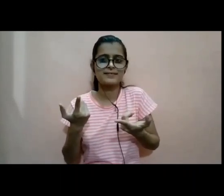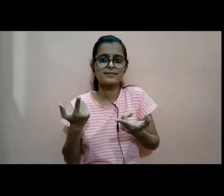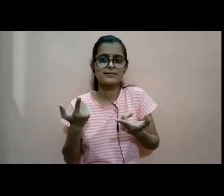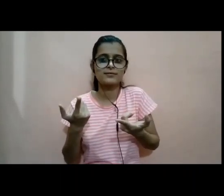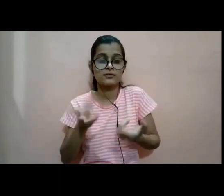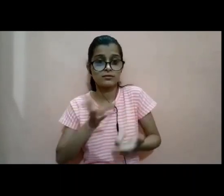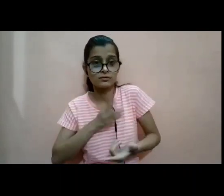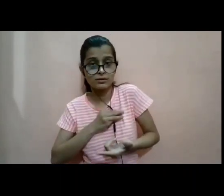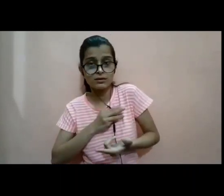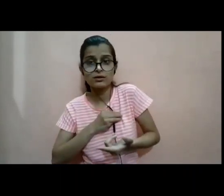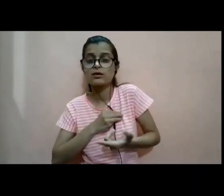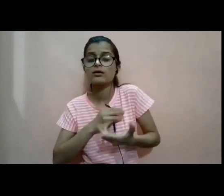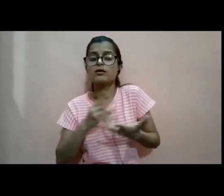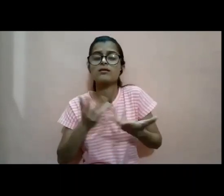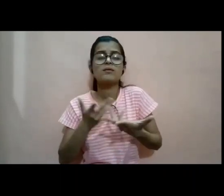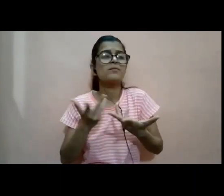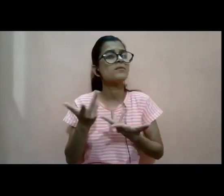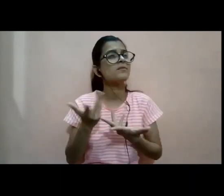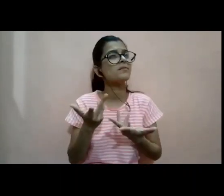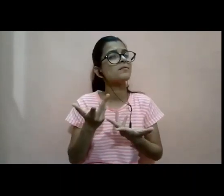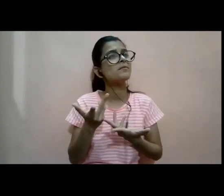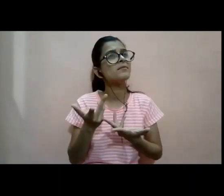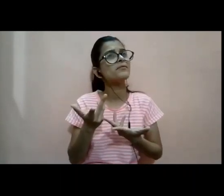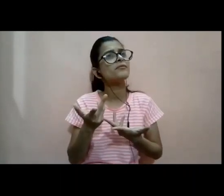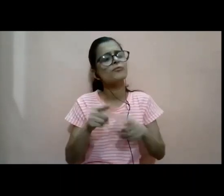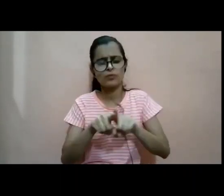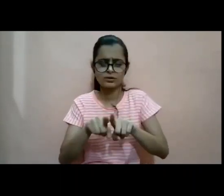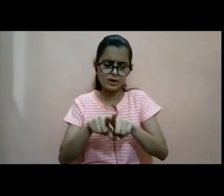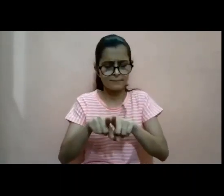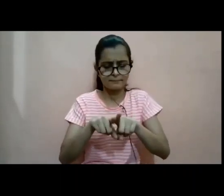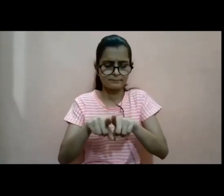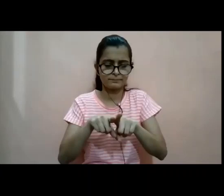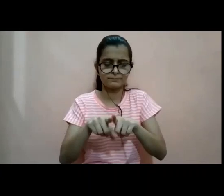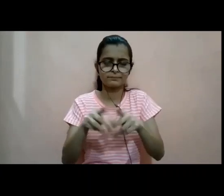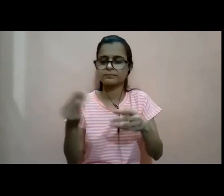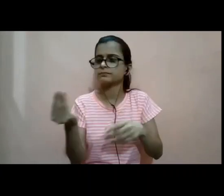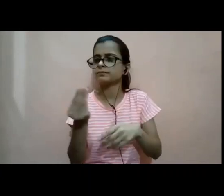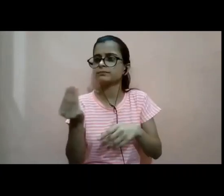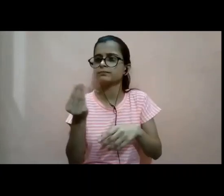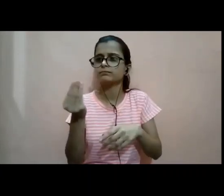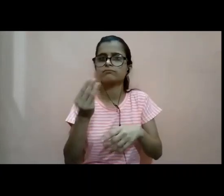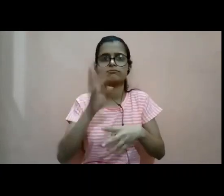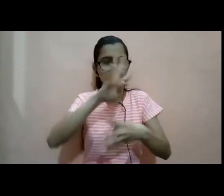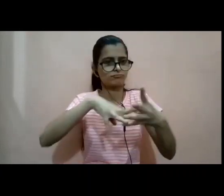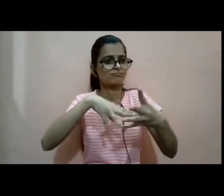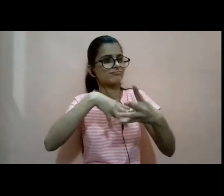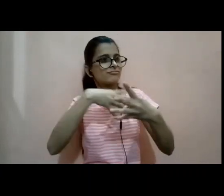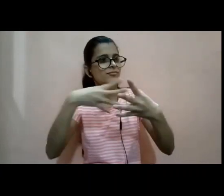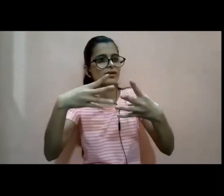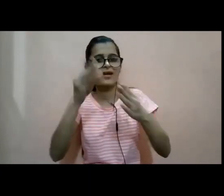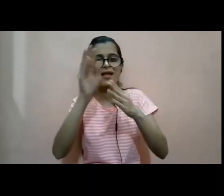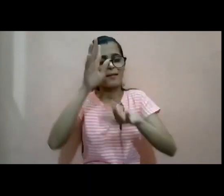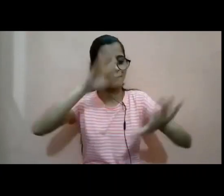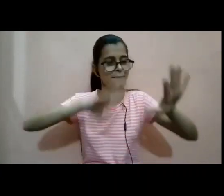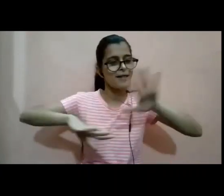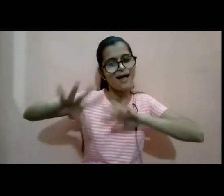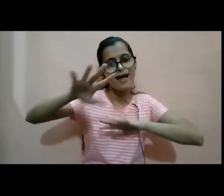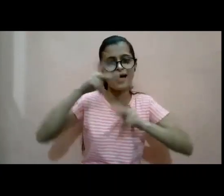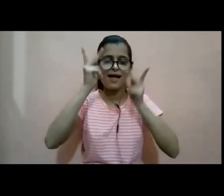to, like if they have some plans for vacation, they